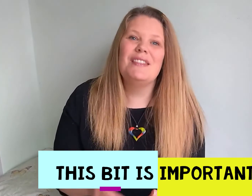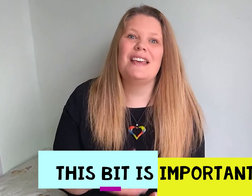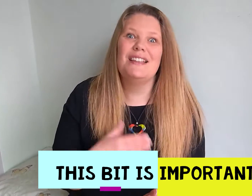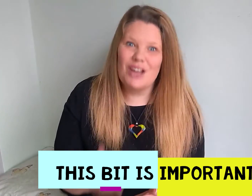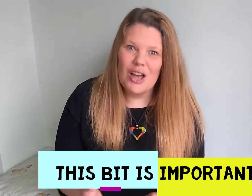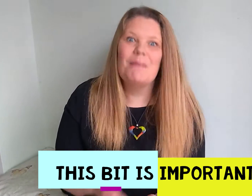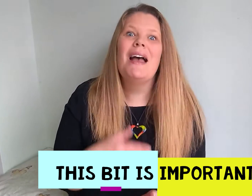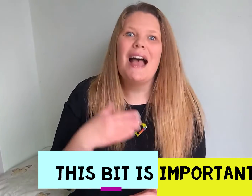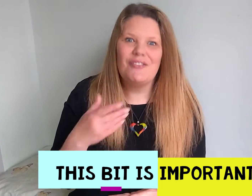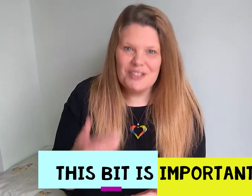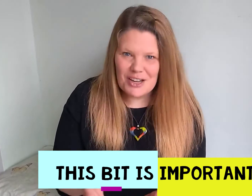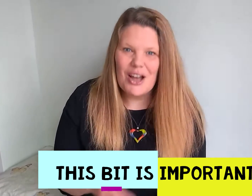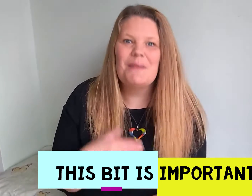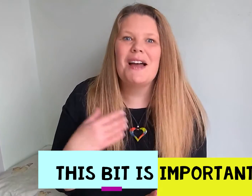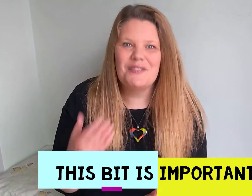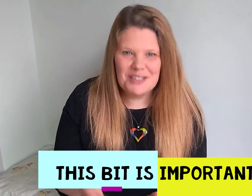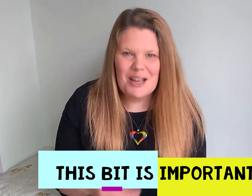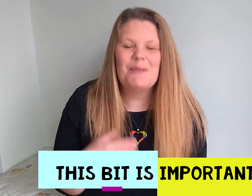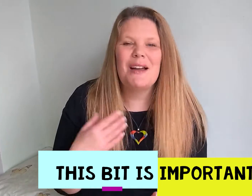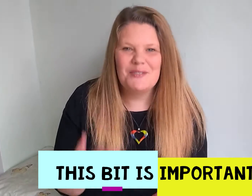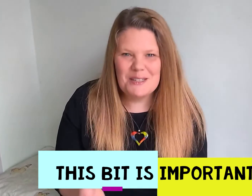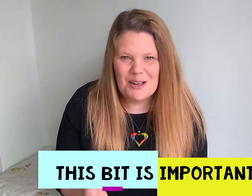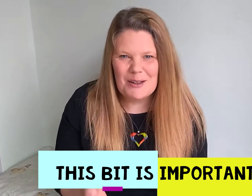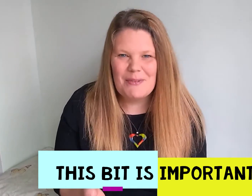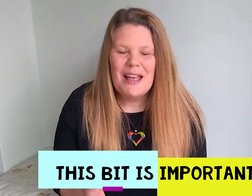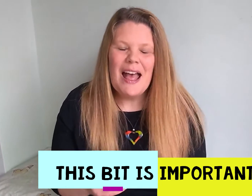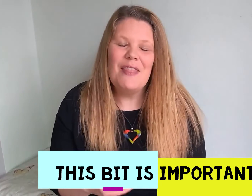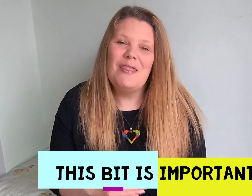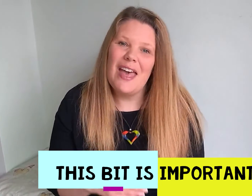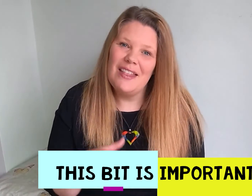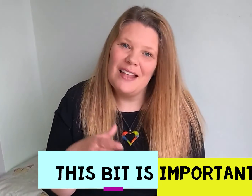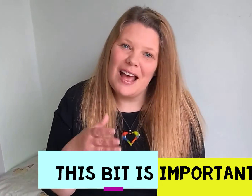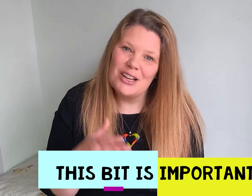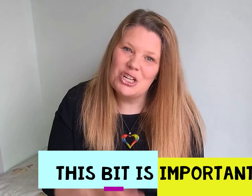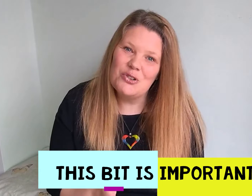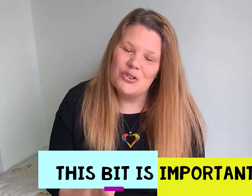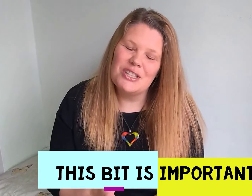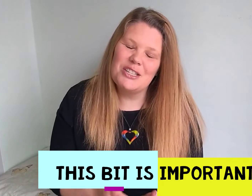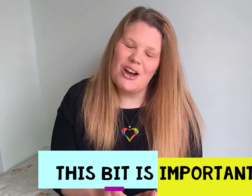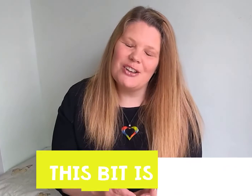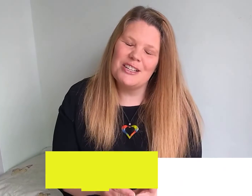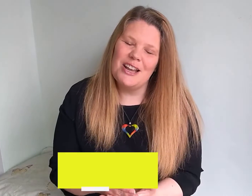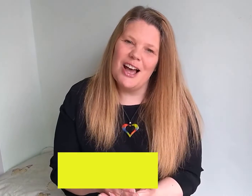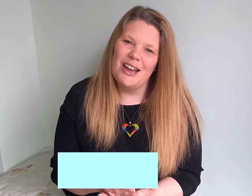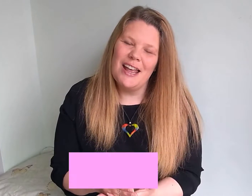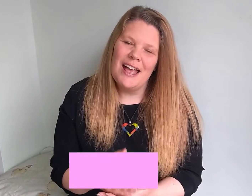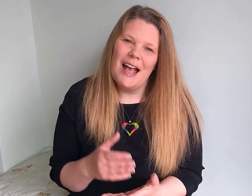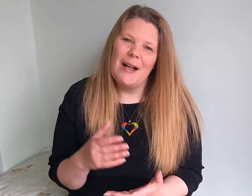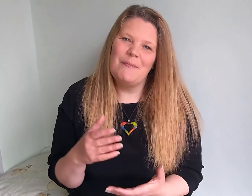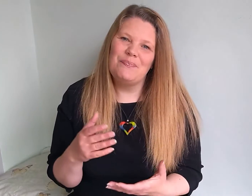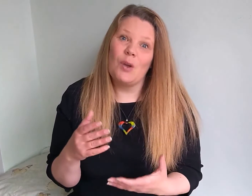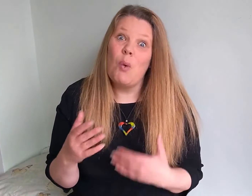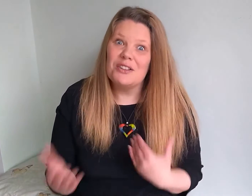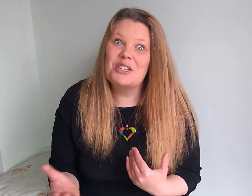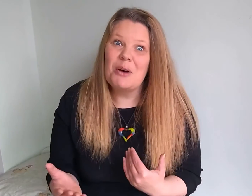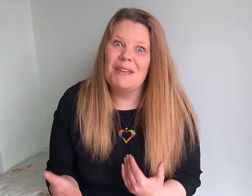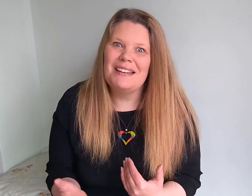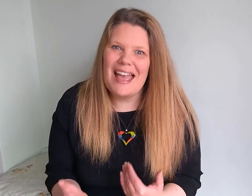thing time after time after time after time. And then our children start to learn what's coming